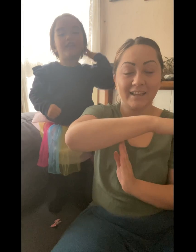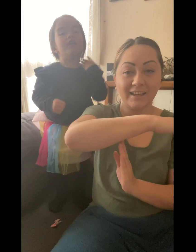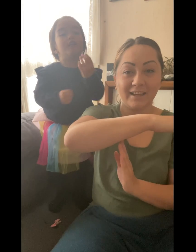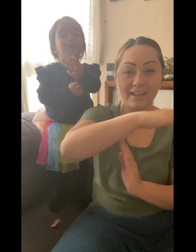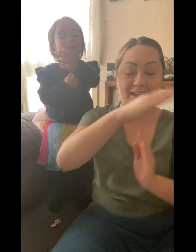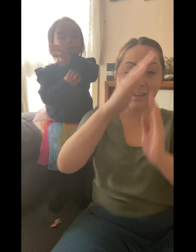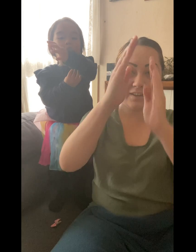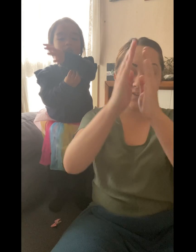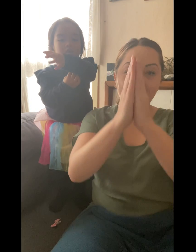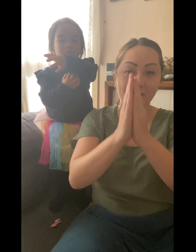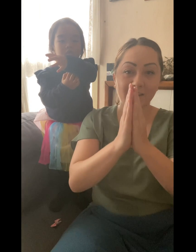te